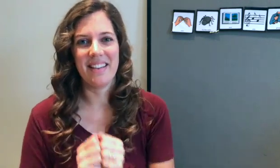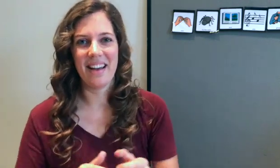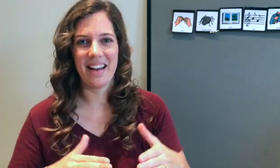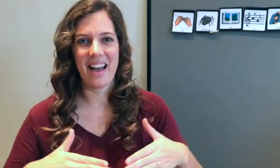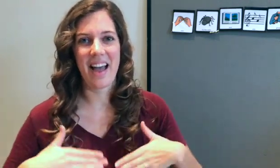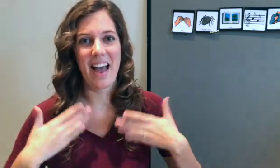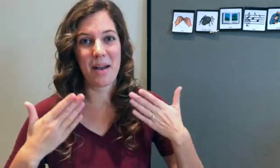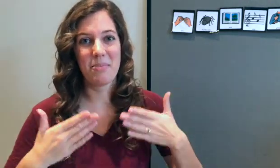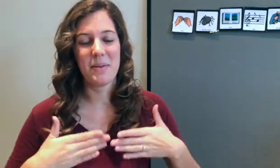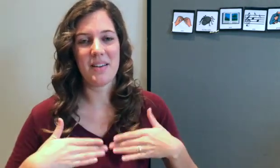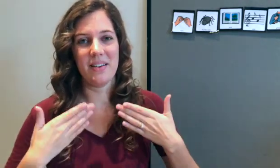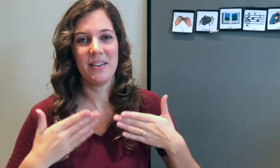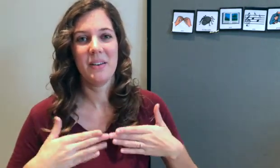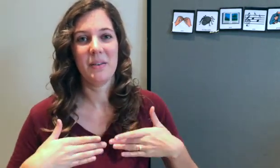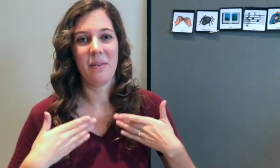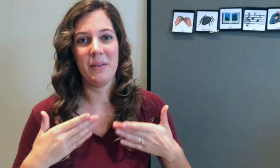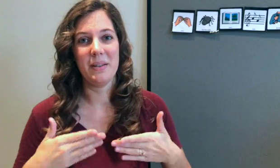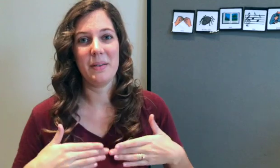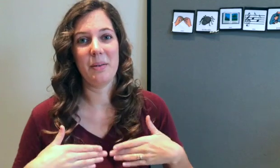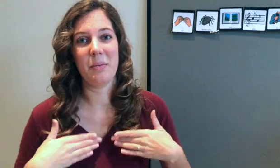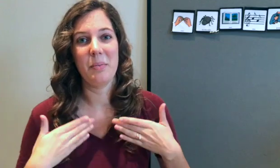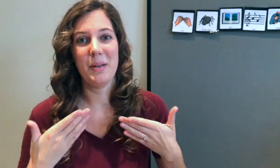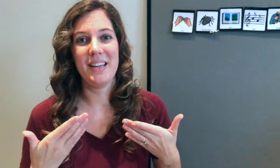the happier we'll be.